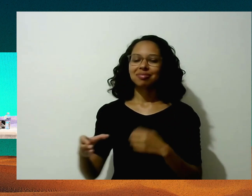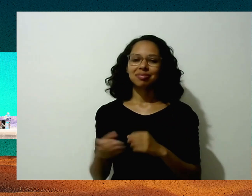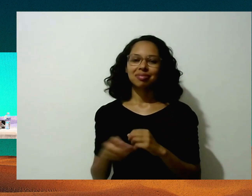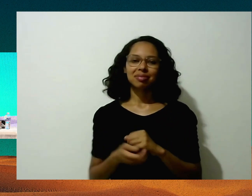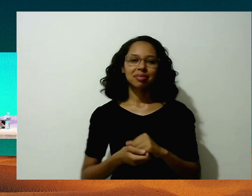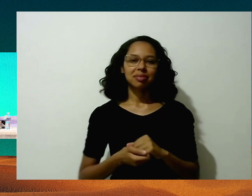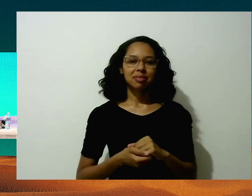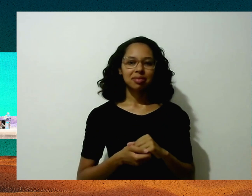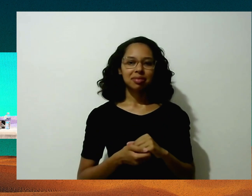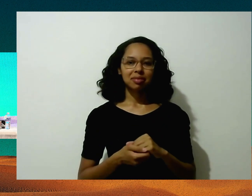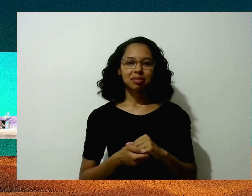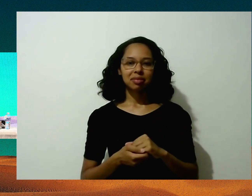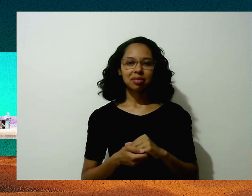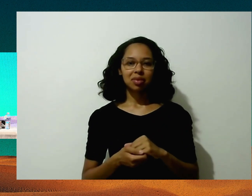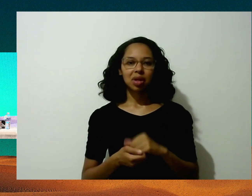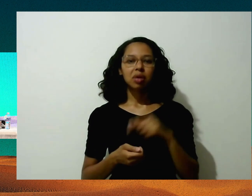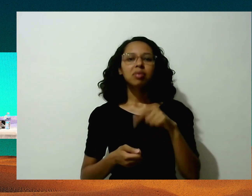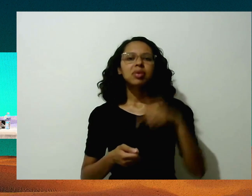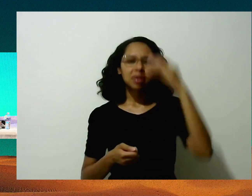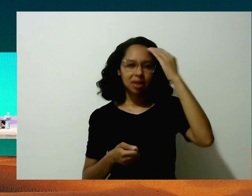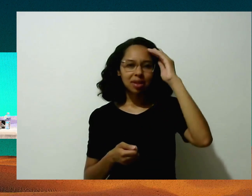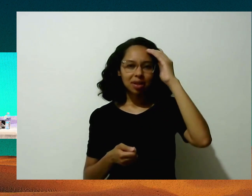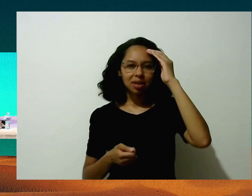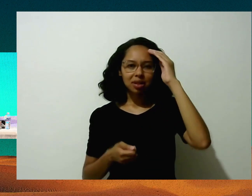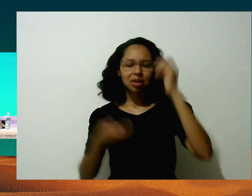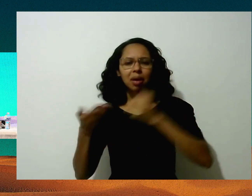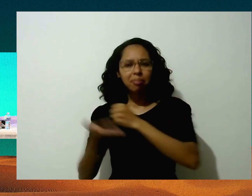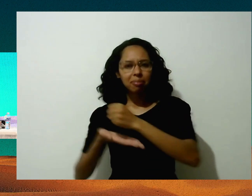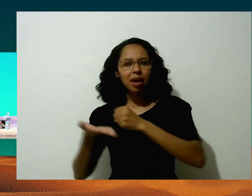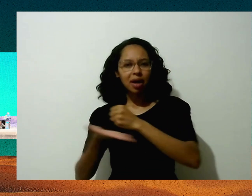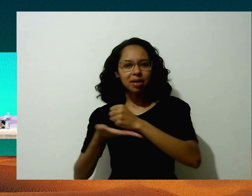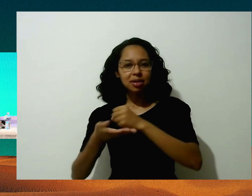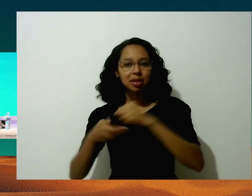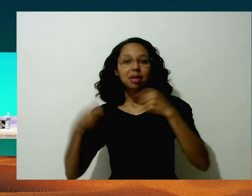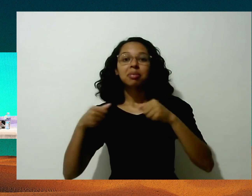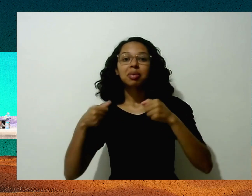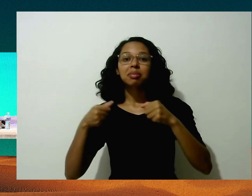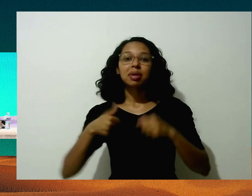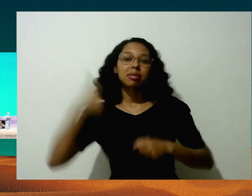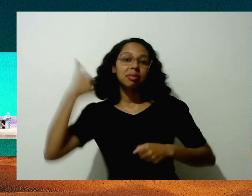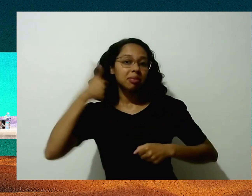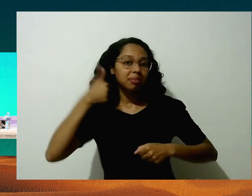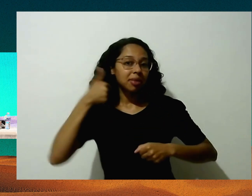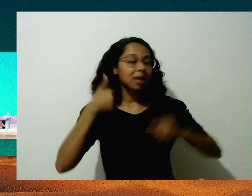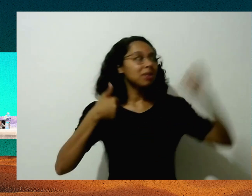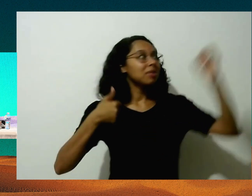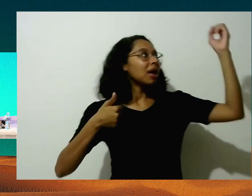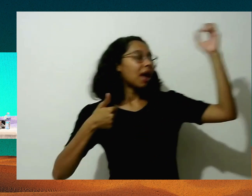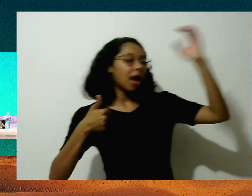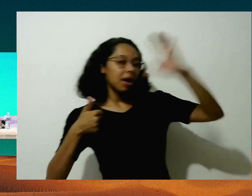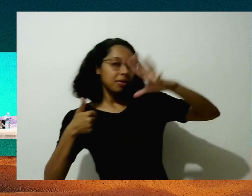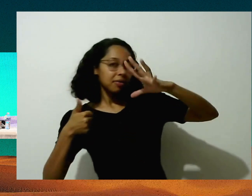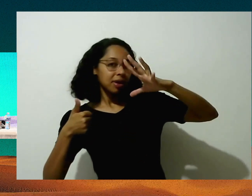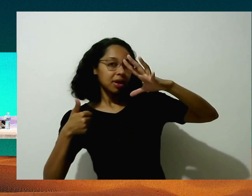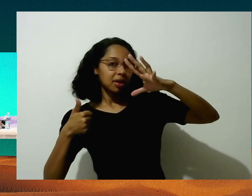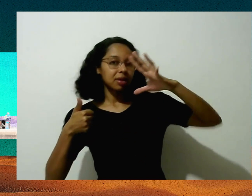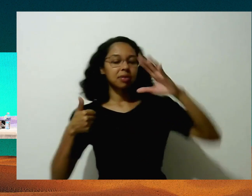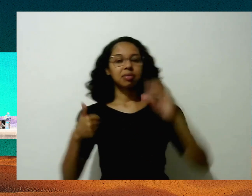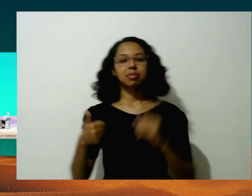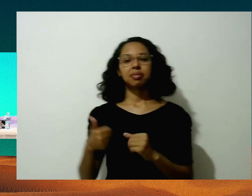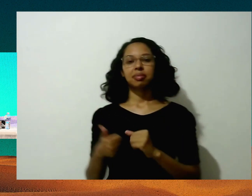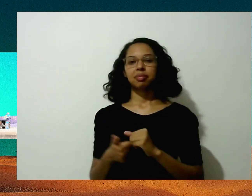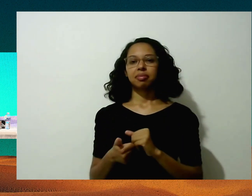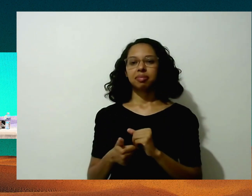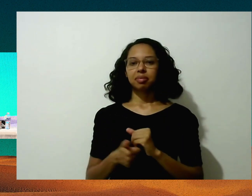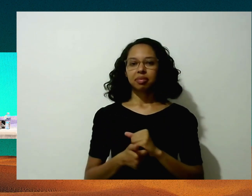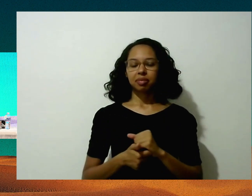viu esse princípio? Deus não faz nada sem primeiro revelar aos seus servos. Have you seen this principle that God does not do anything